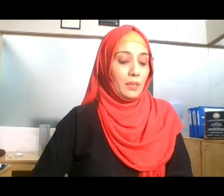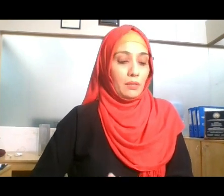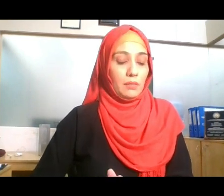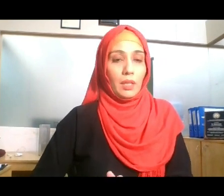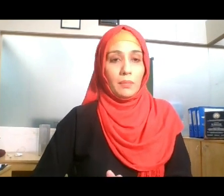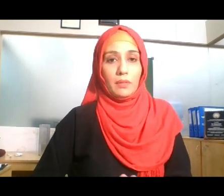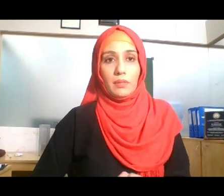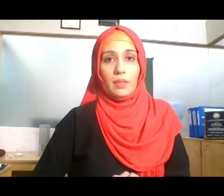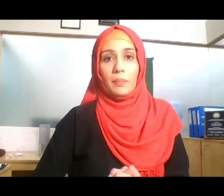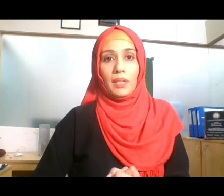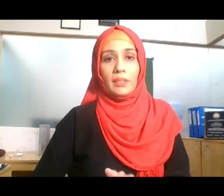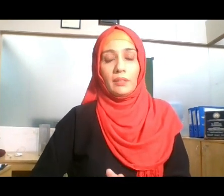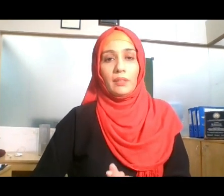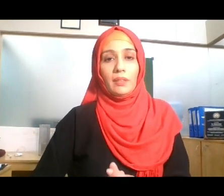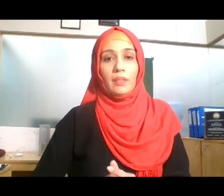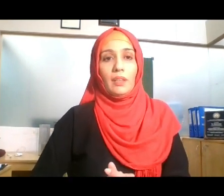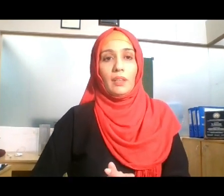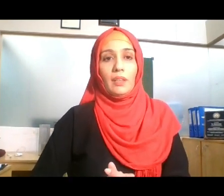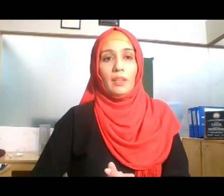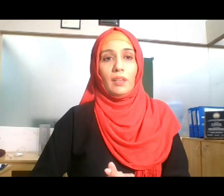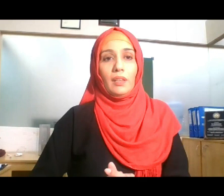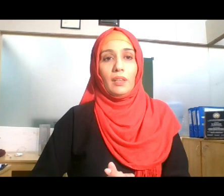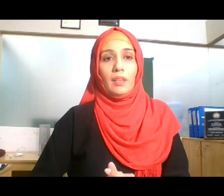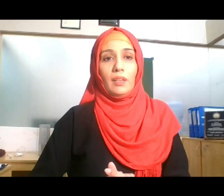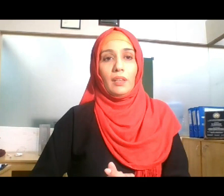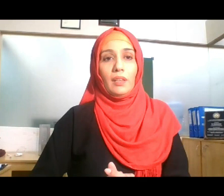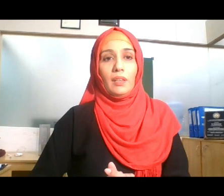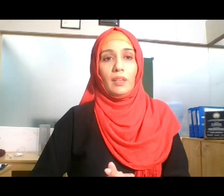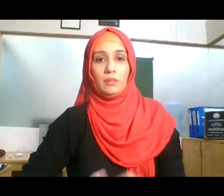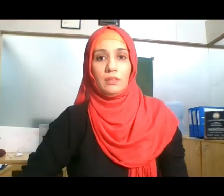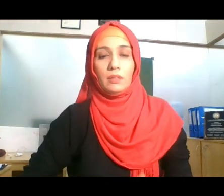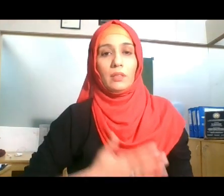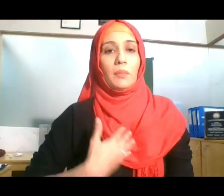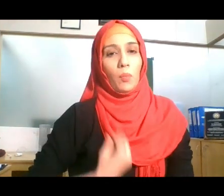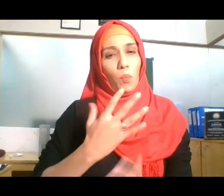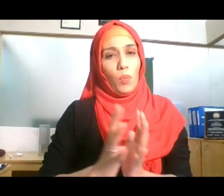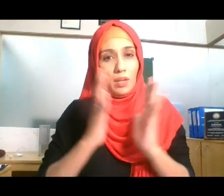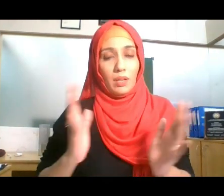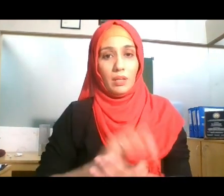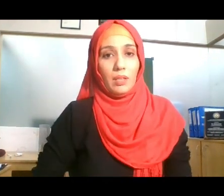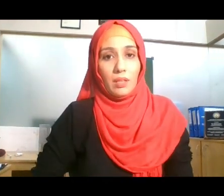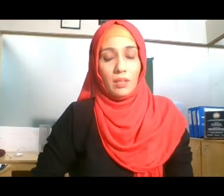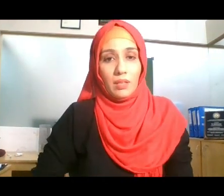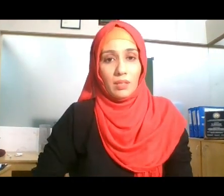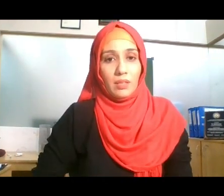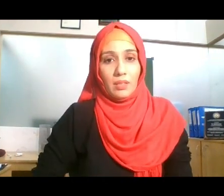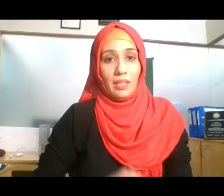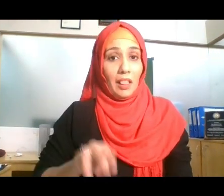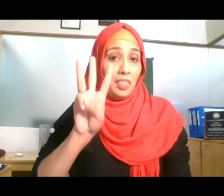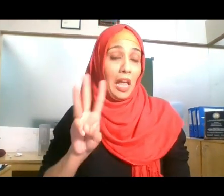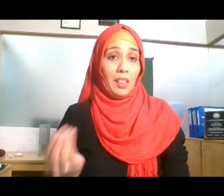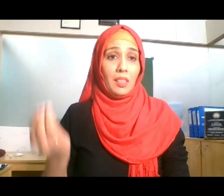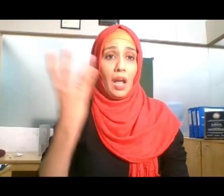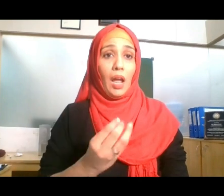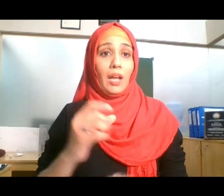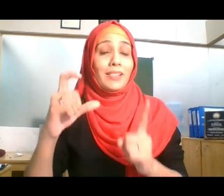Thank you, Seher. I'd like to start by wishing everyone a very happy 3rd of December, International Day of